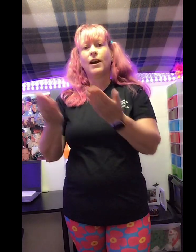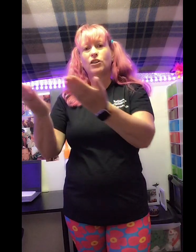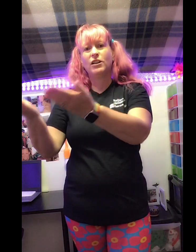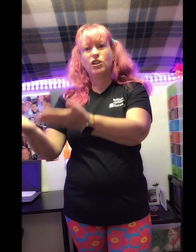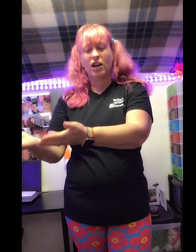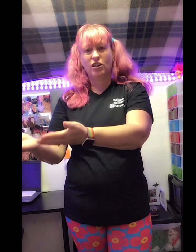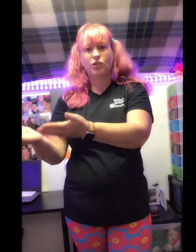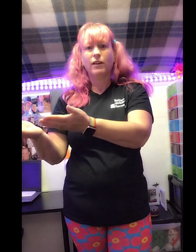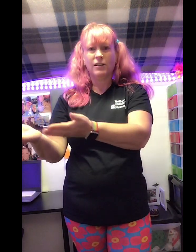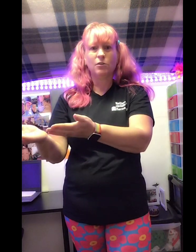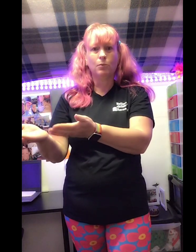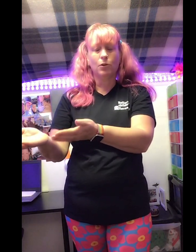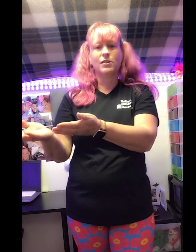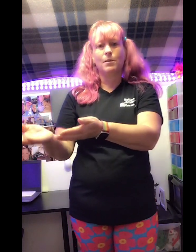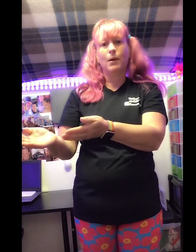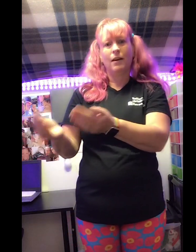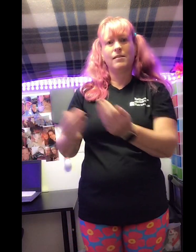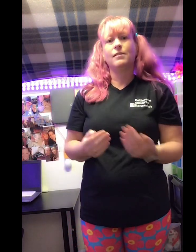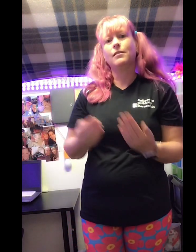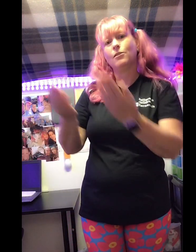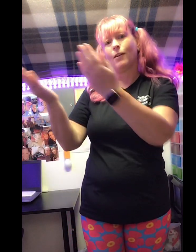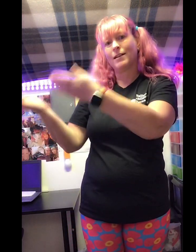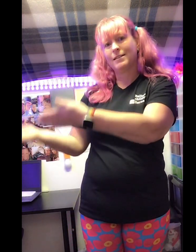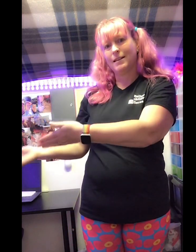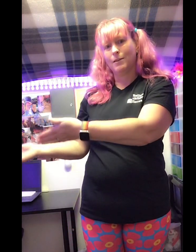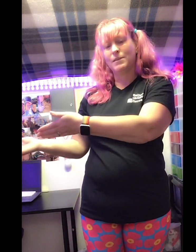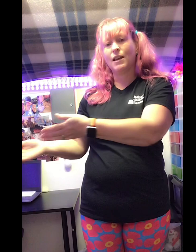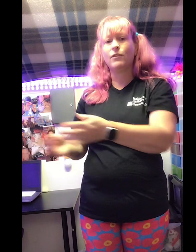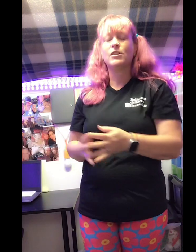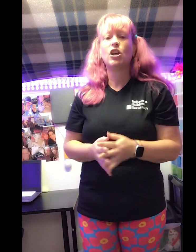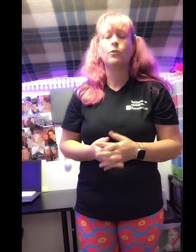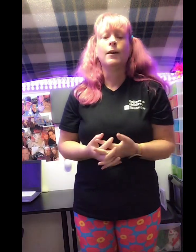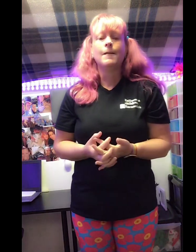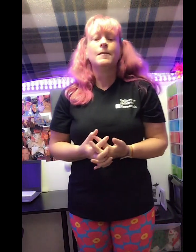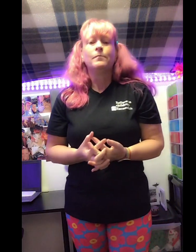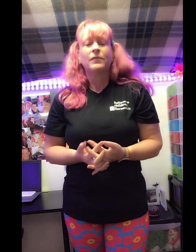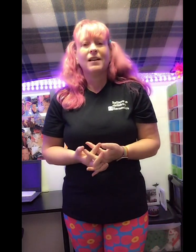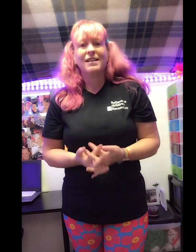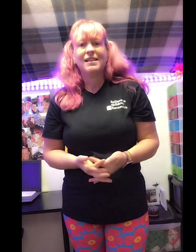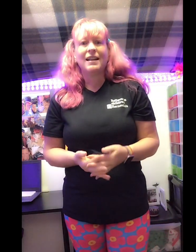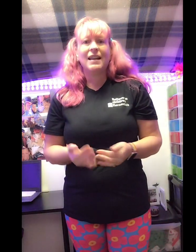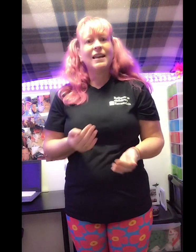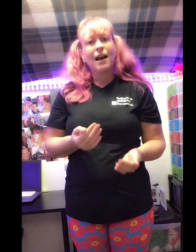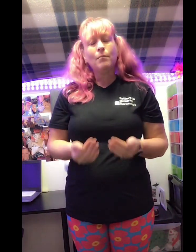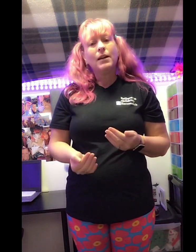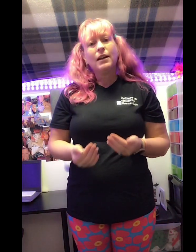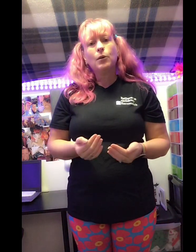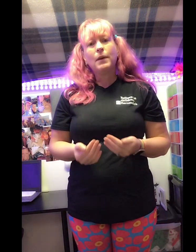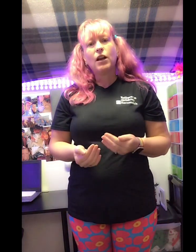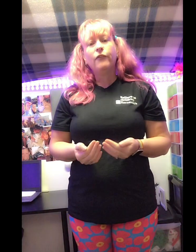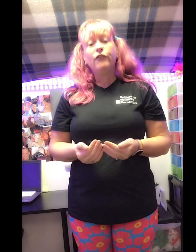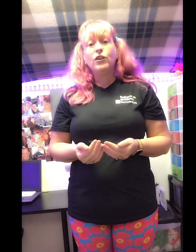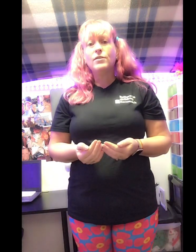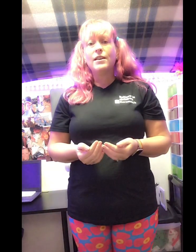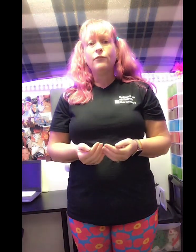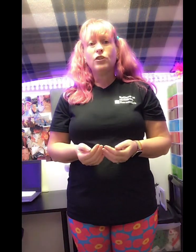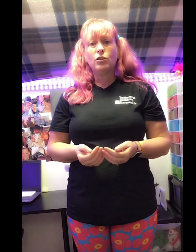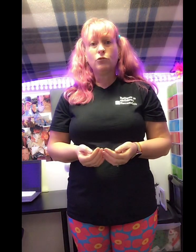actually gesturing towards the person that you're asking them to give it to. As I said, it can be a little bit confusing for children,